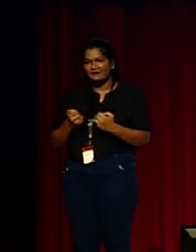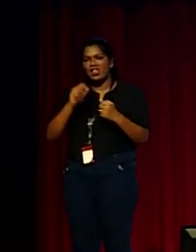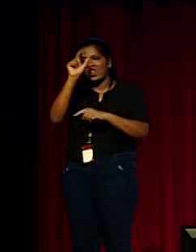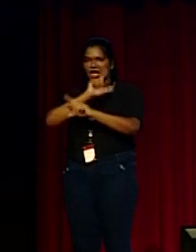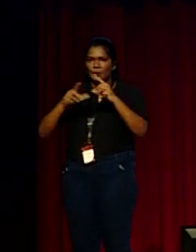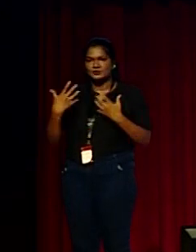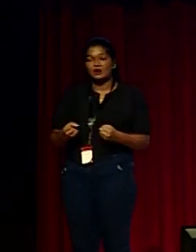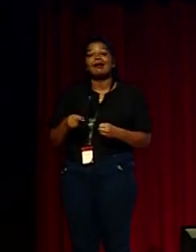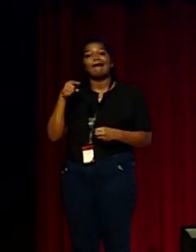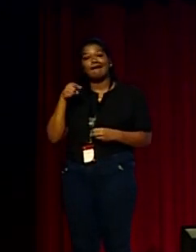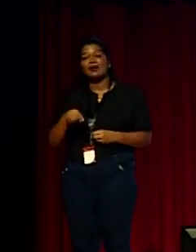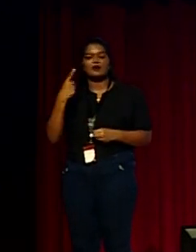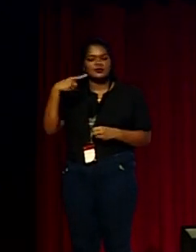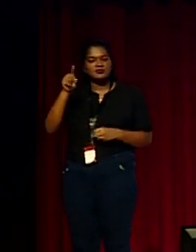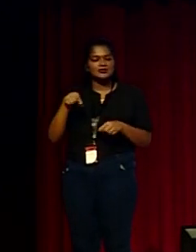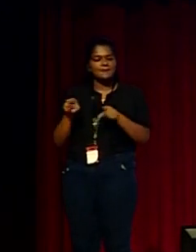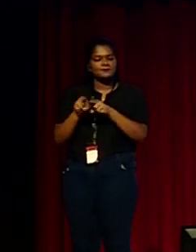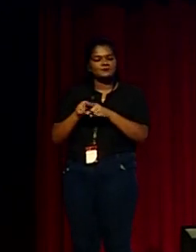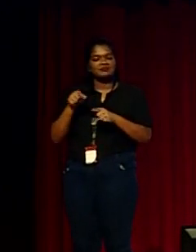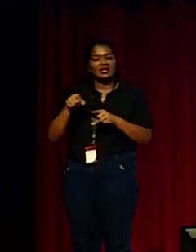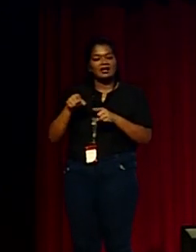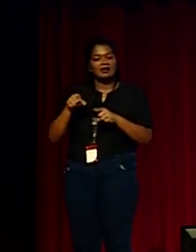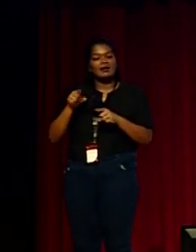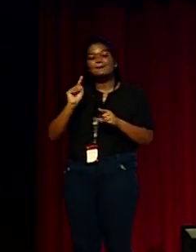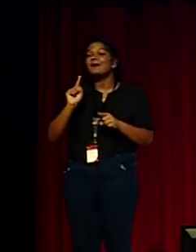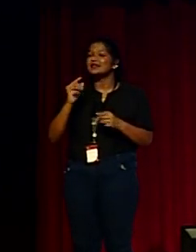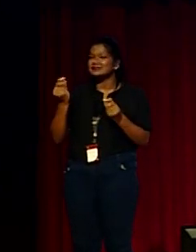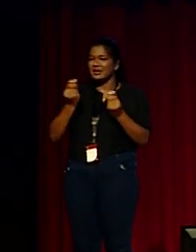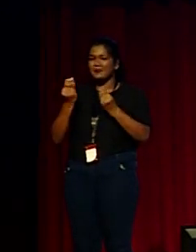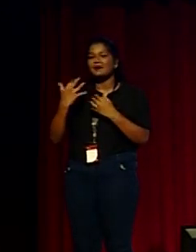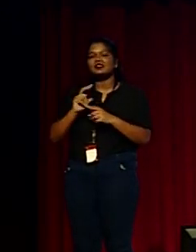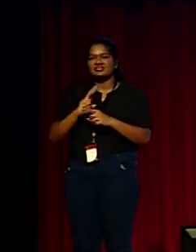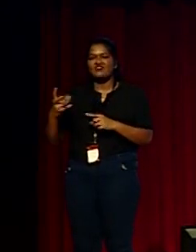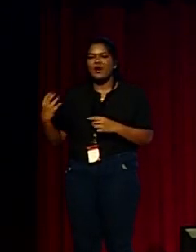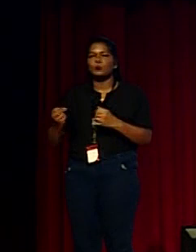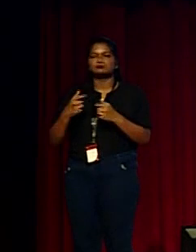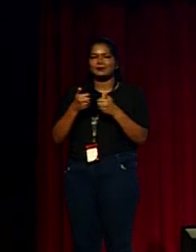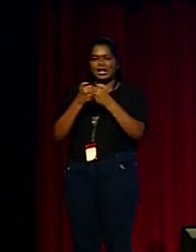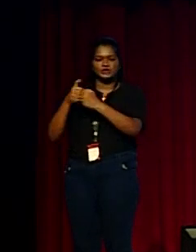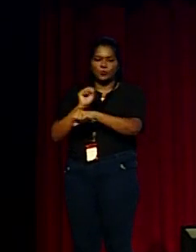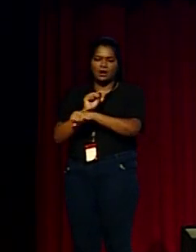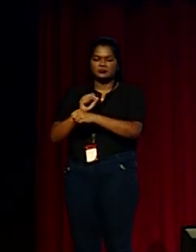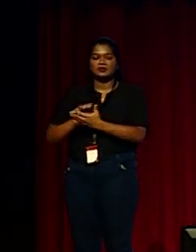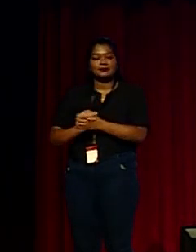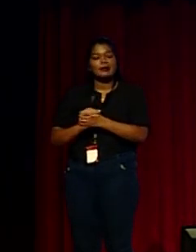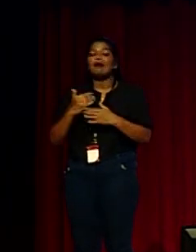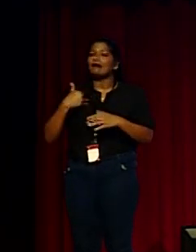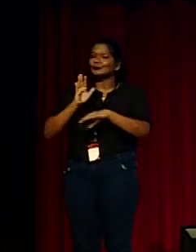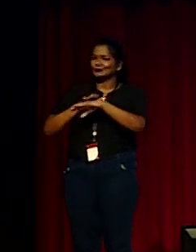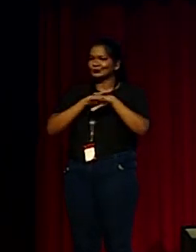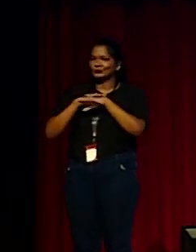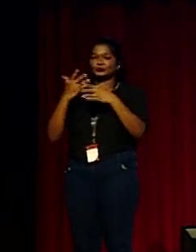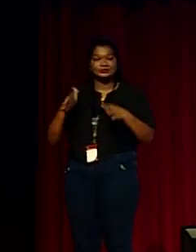model. So these 2 models are similar, but difference on the just text corpus. Now come to the